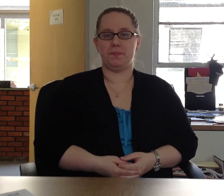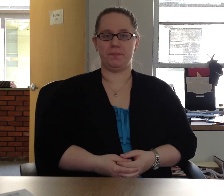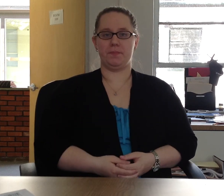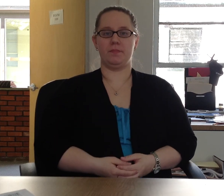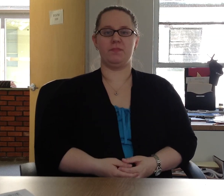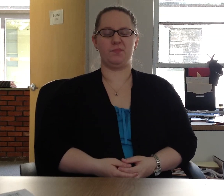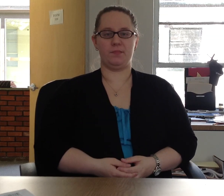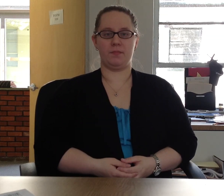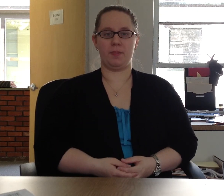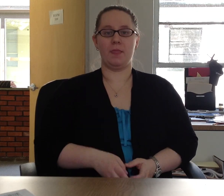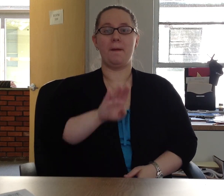B.